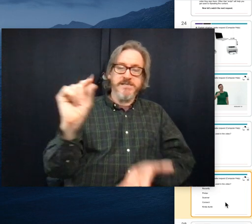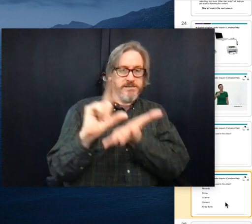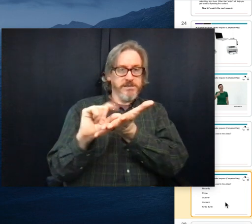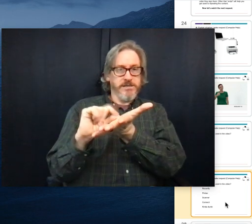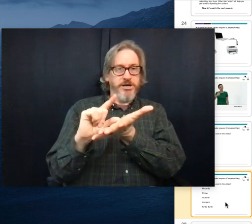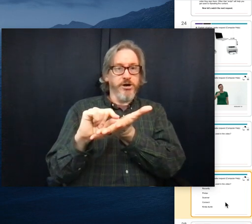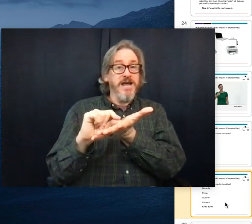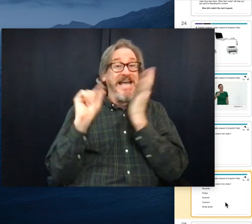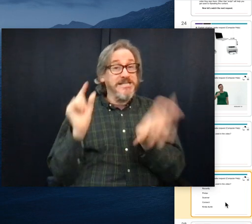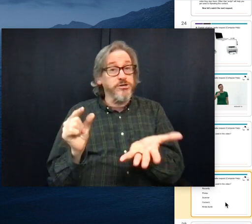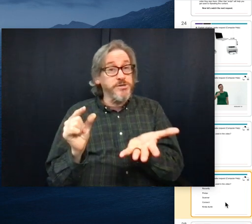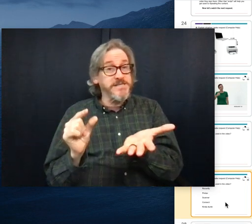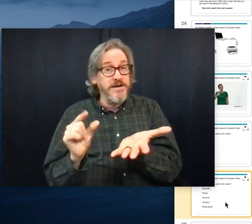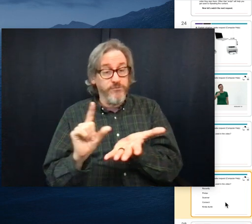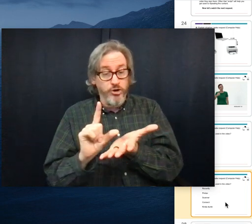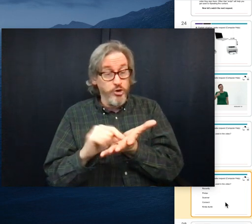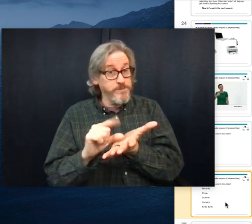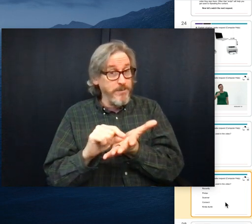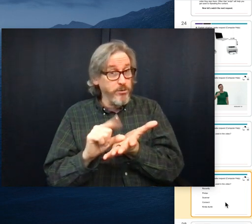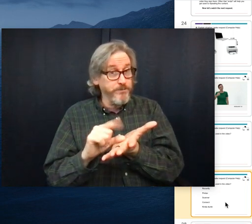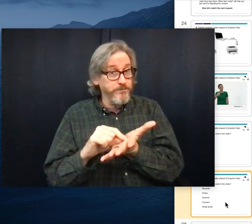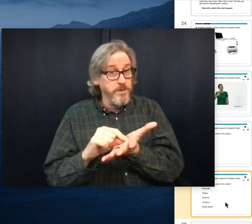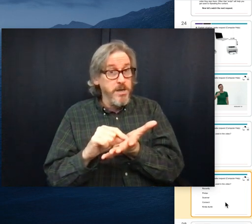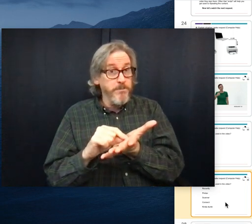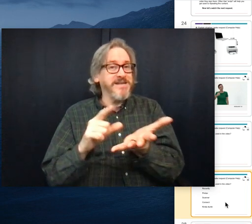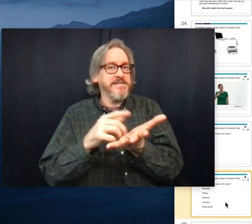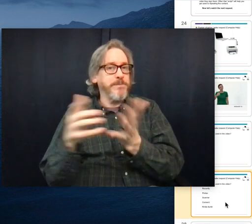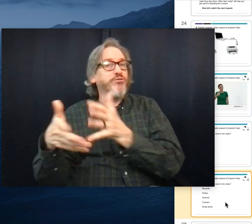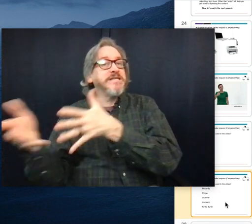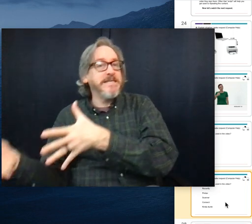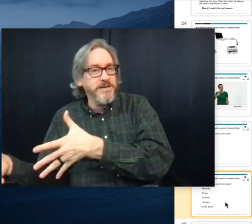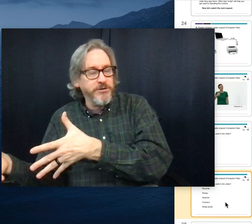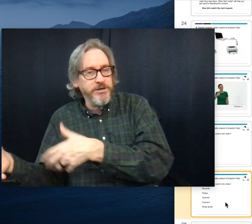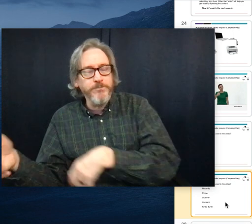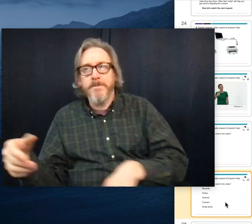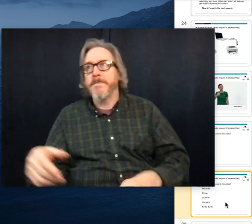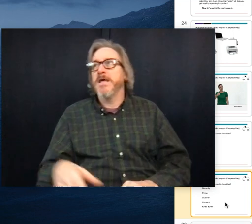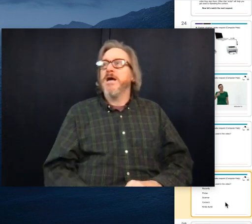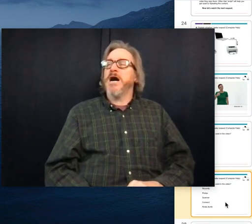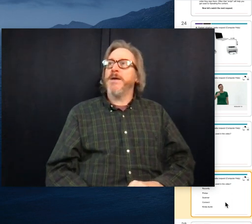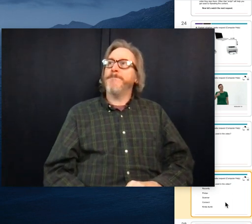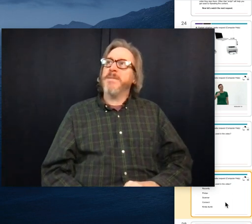it's this here. It's also the sign for newspaper because it's a printed material.